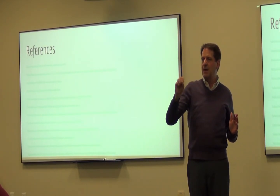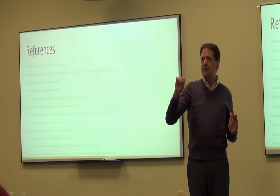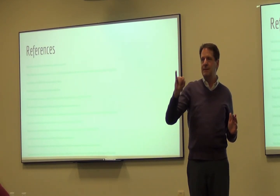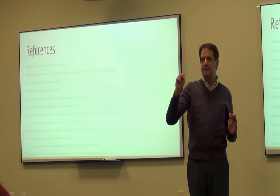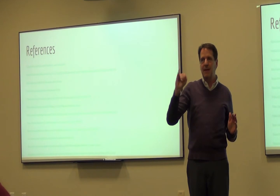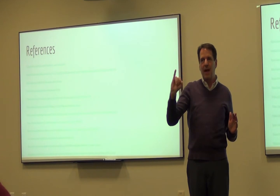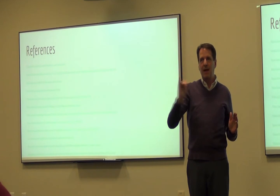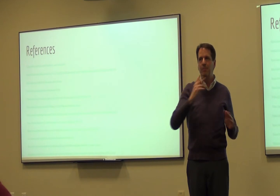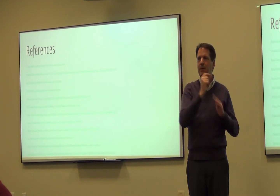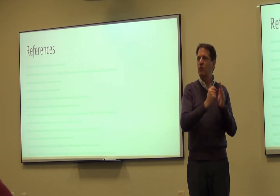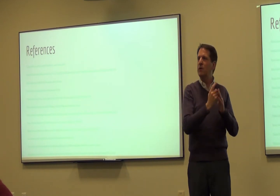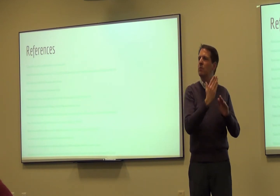Sai period.